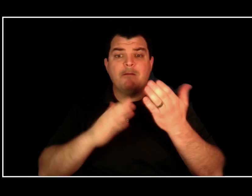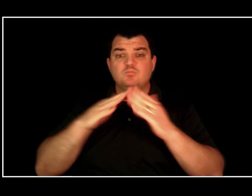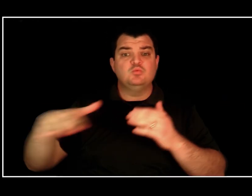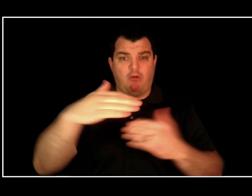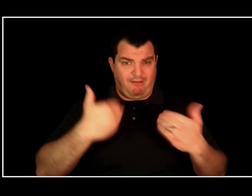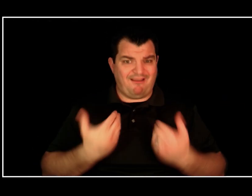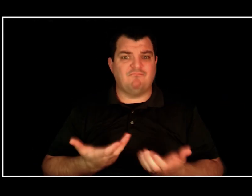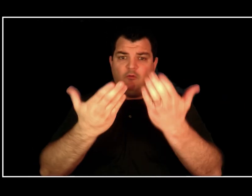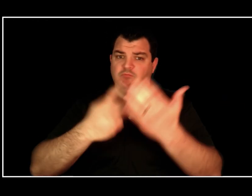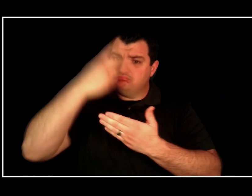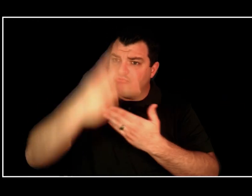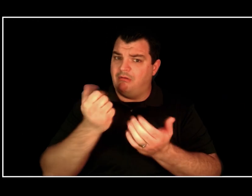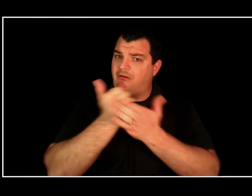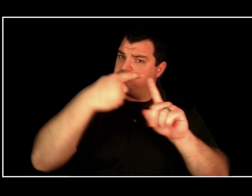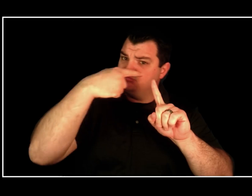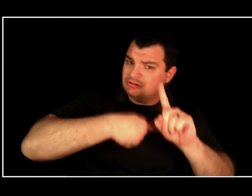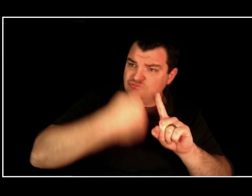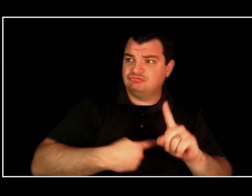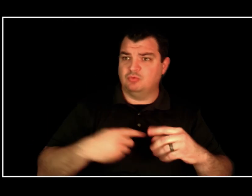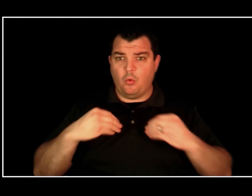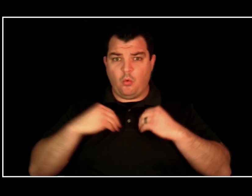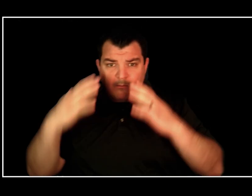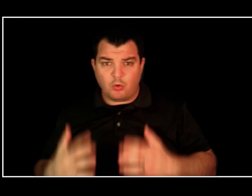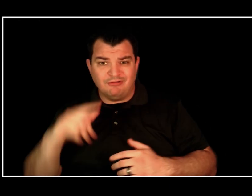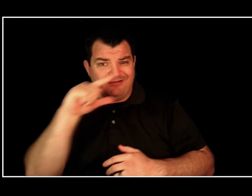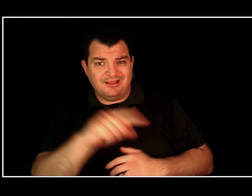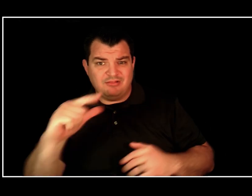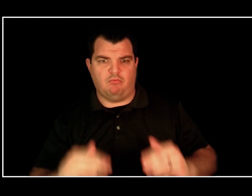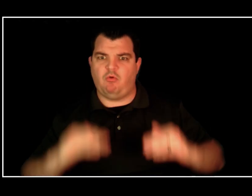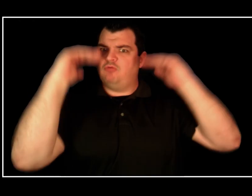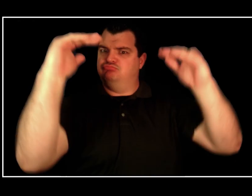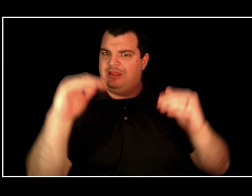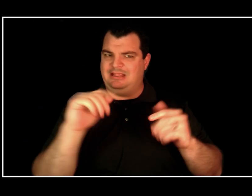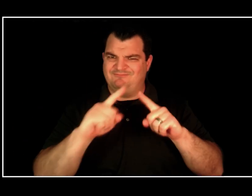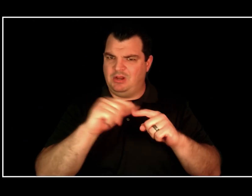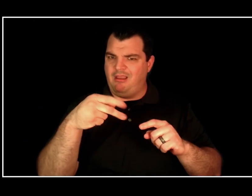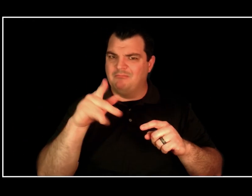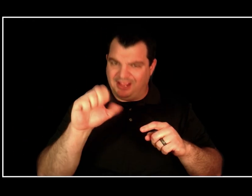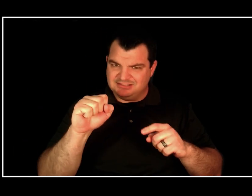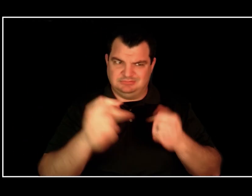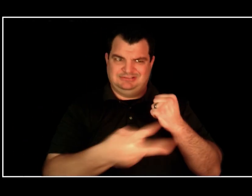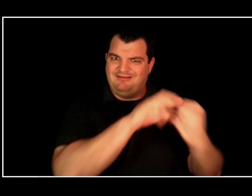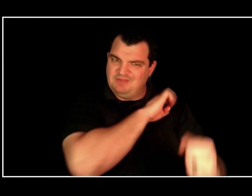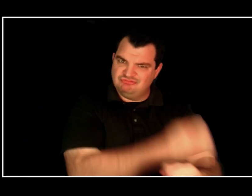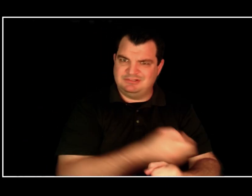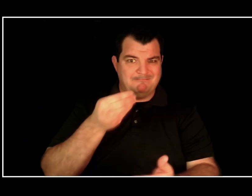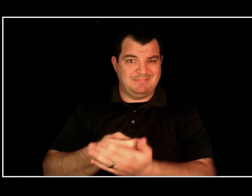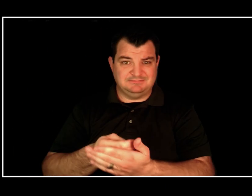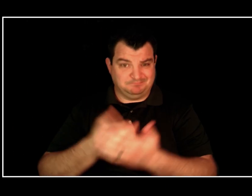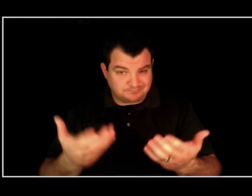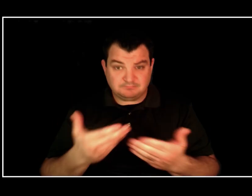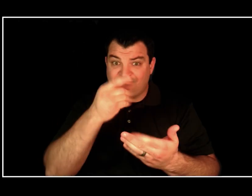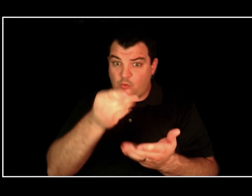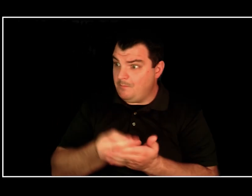Some communities also offer programs that help renters, homeowners, and landlords upgrade appliances and save energy and